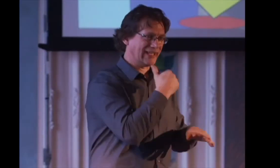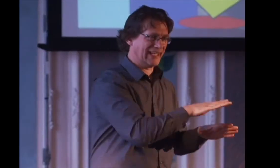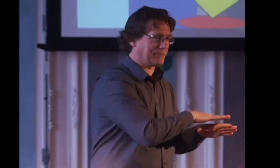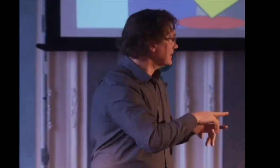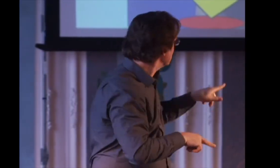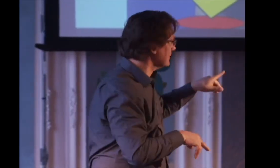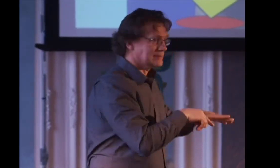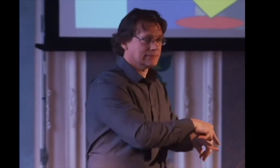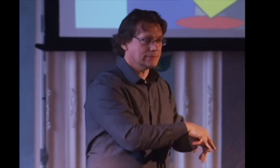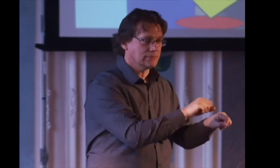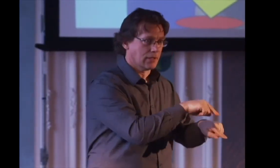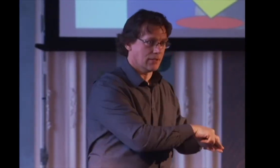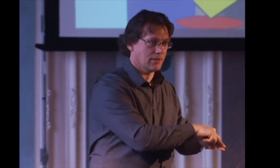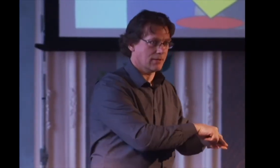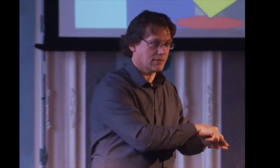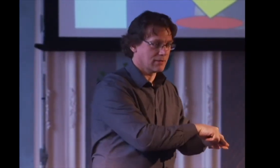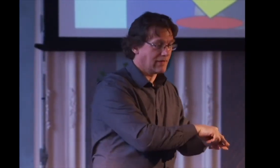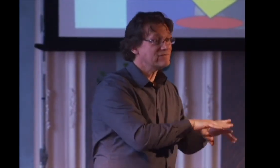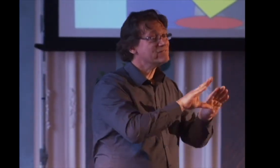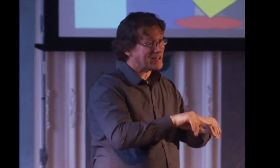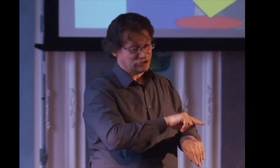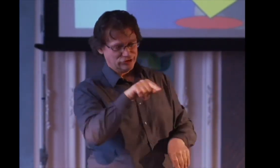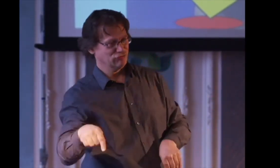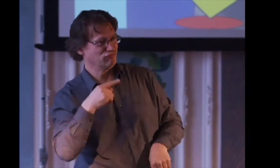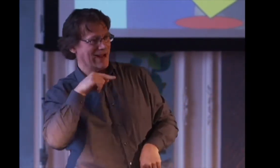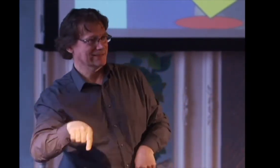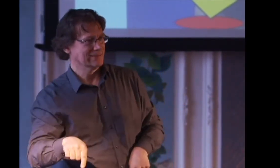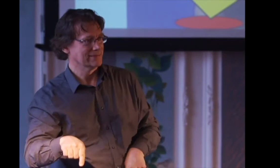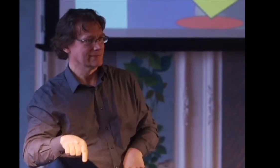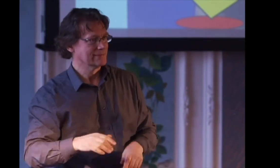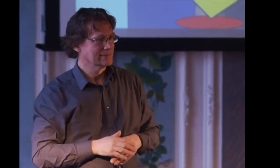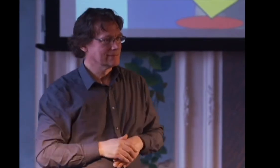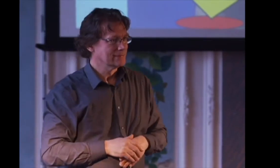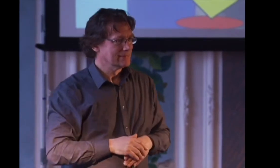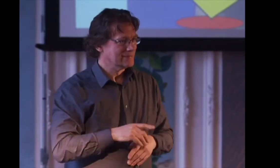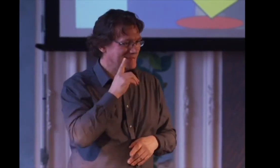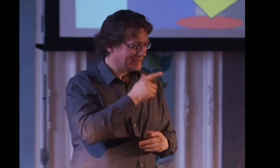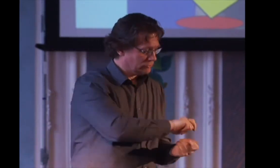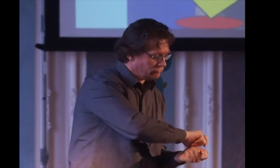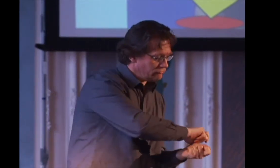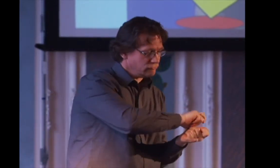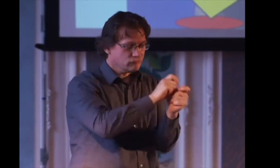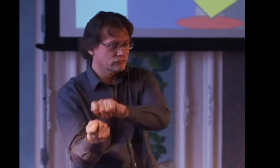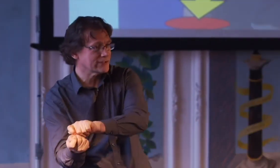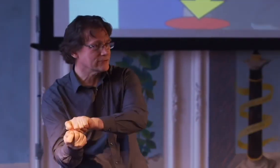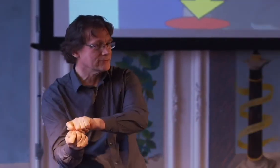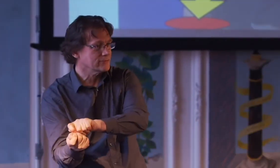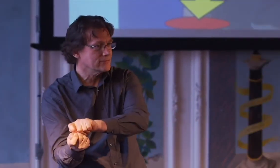So we start from the green circle there on the screen, and we finish at the red circle for all of these signs, and that